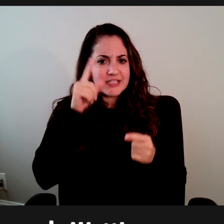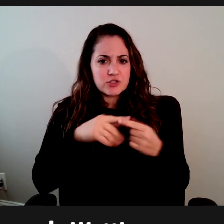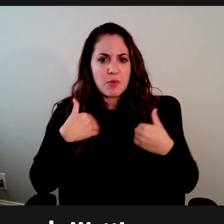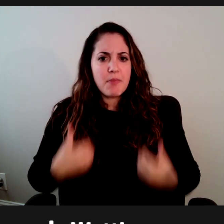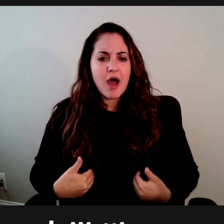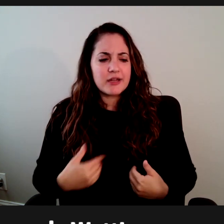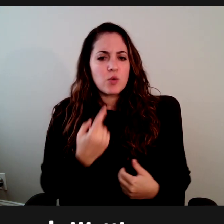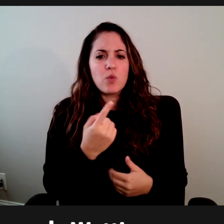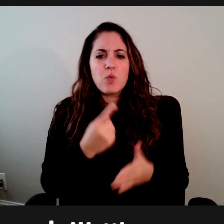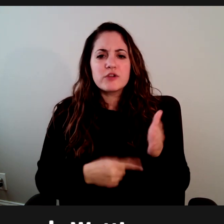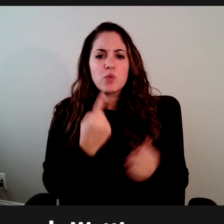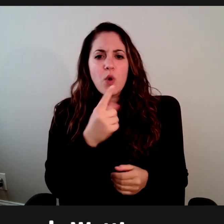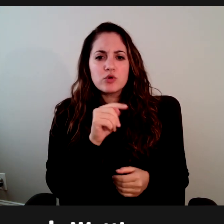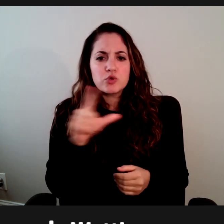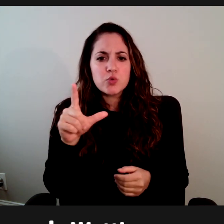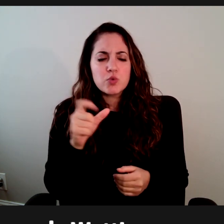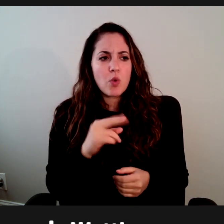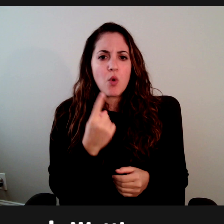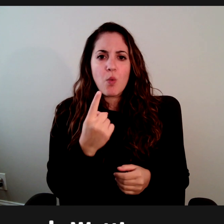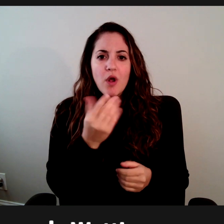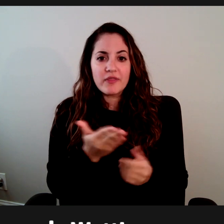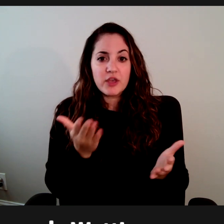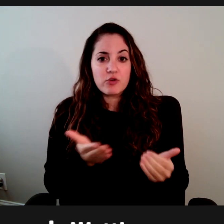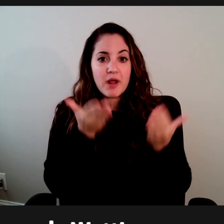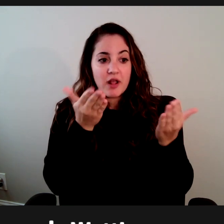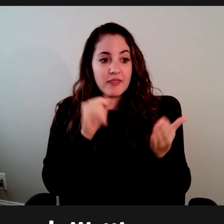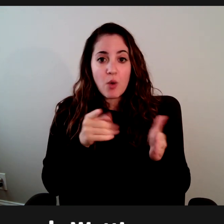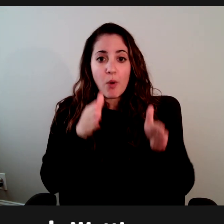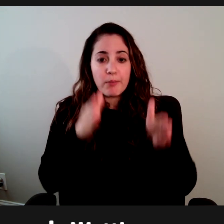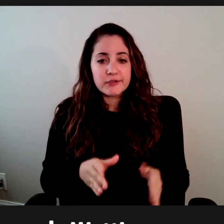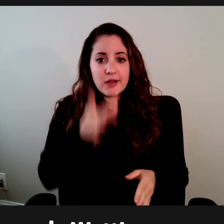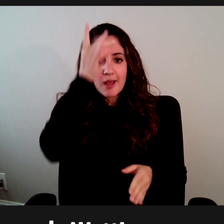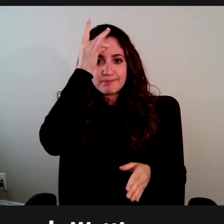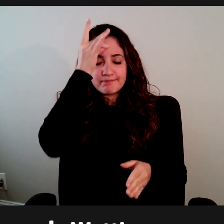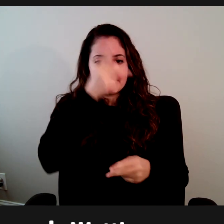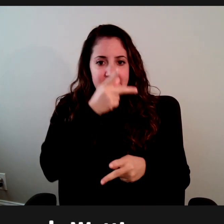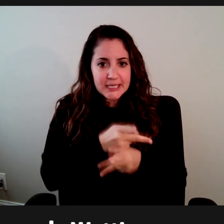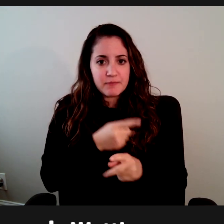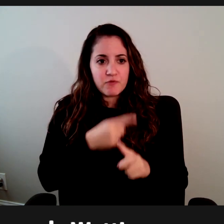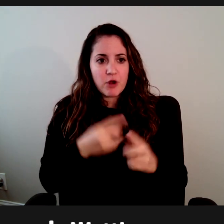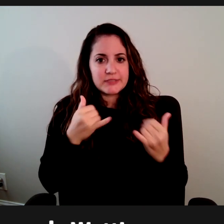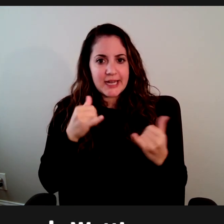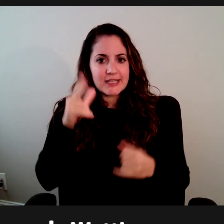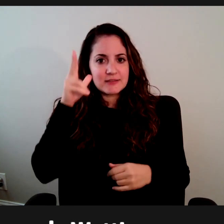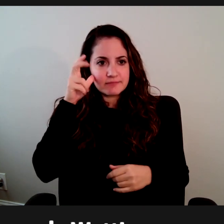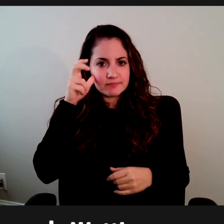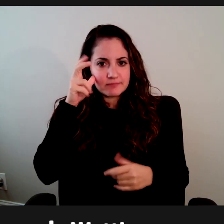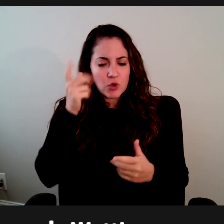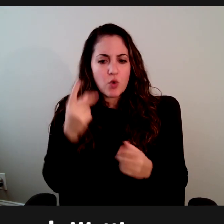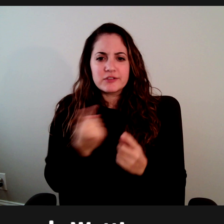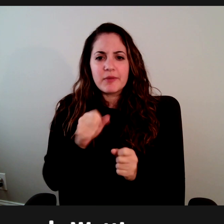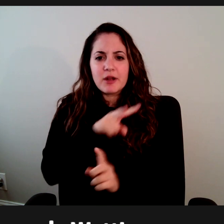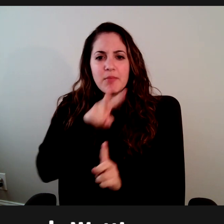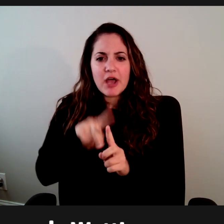body, what's a tool or a thing you'd recommend that someone might walk away from this and feel like they had something to